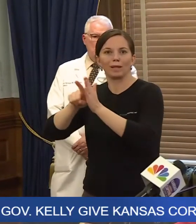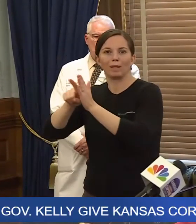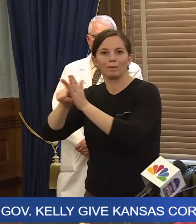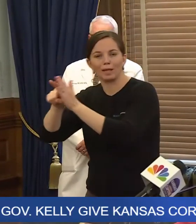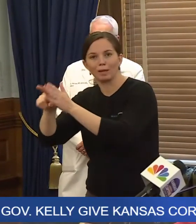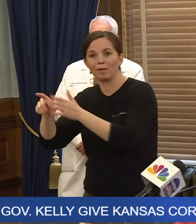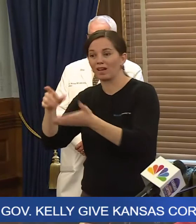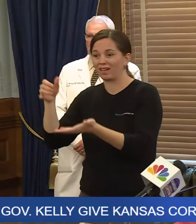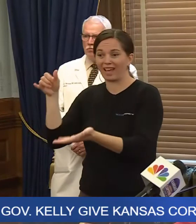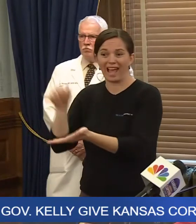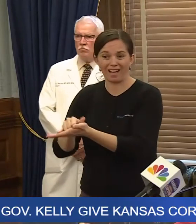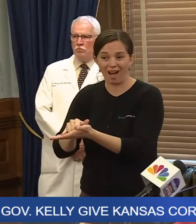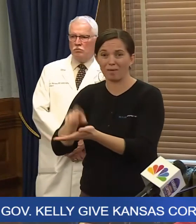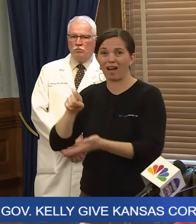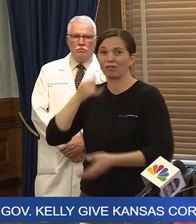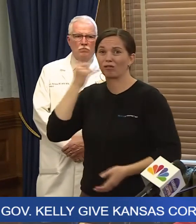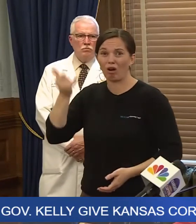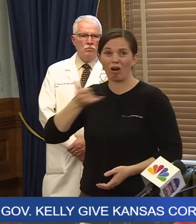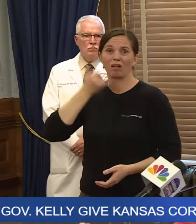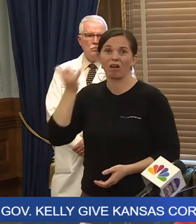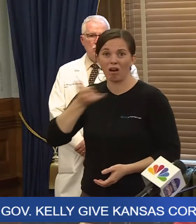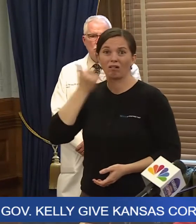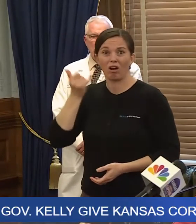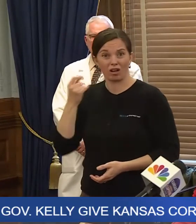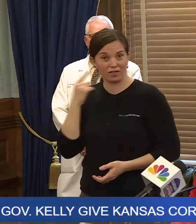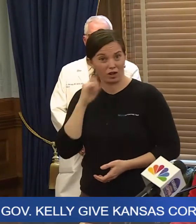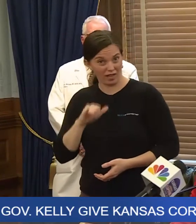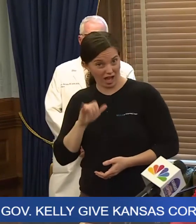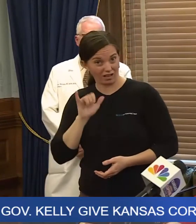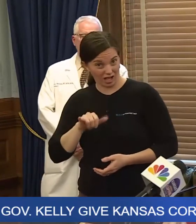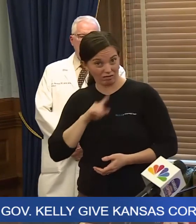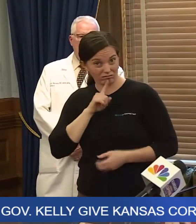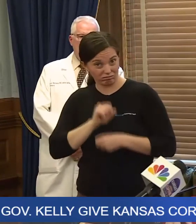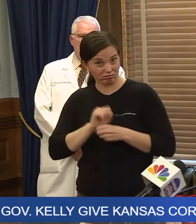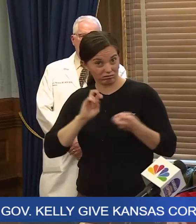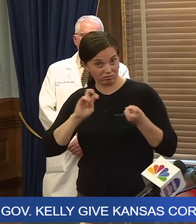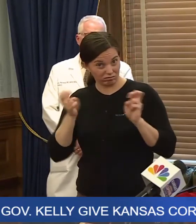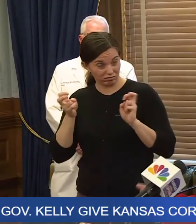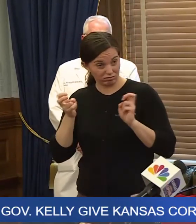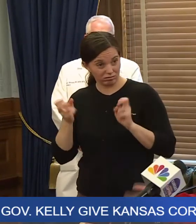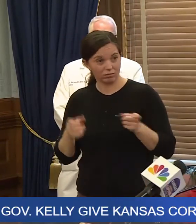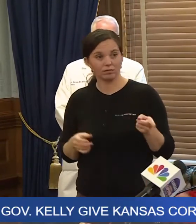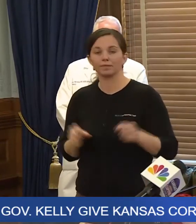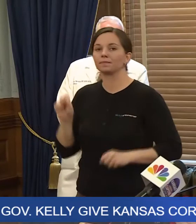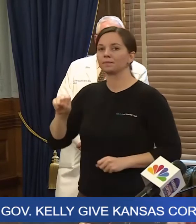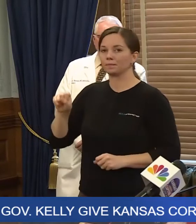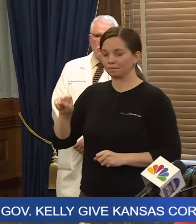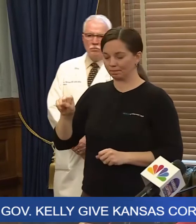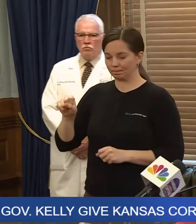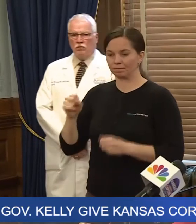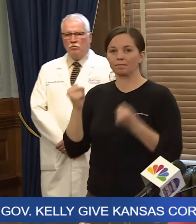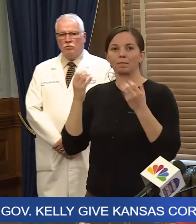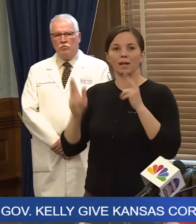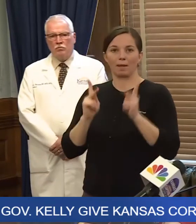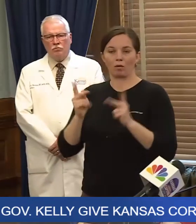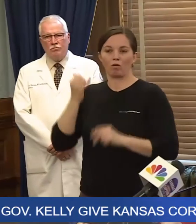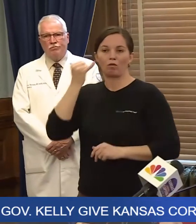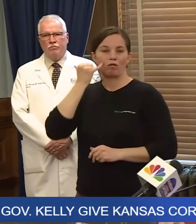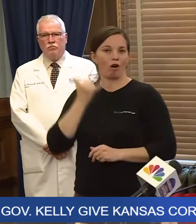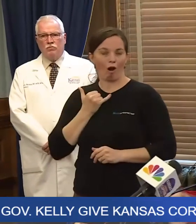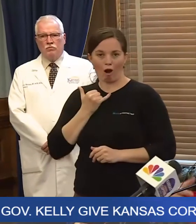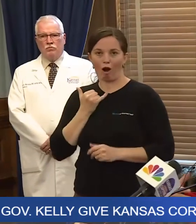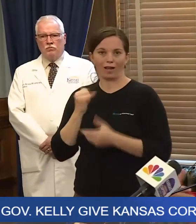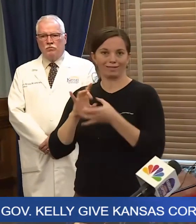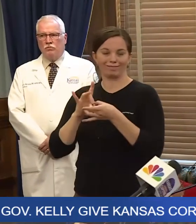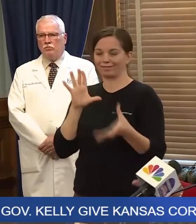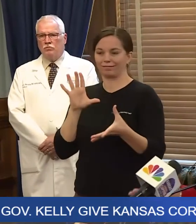redial. Have you heard that? Is that an issue? Yes, we have heard of people calling and then the hanging up.